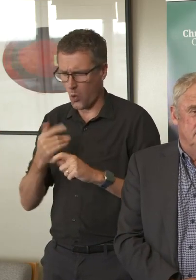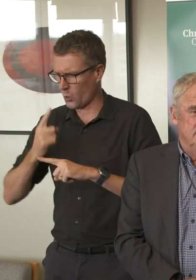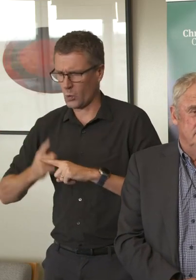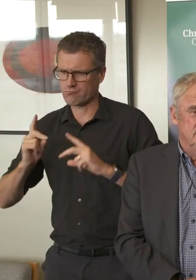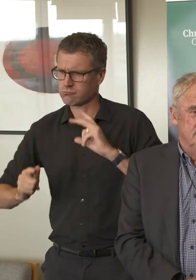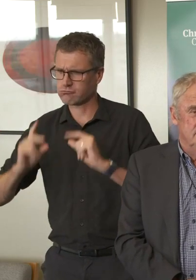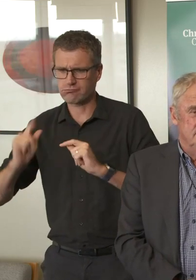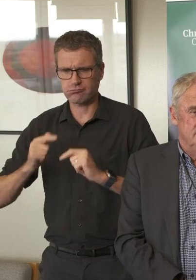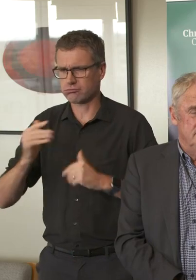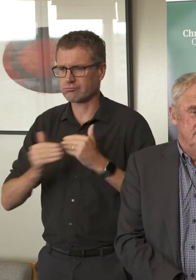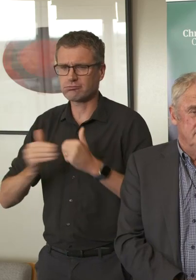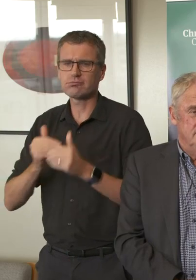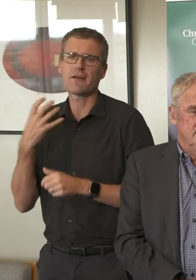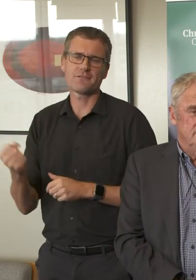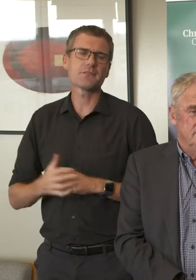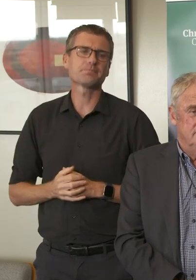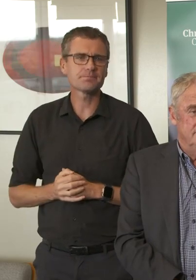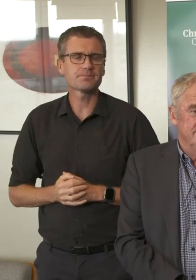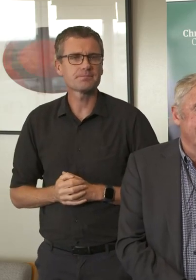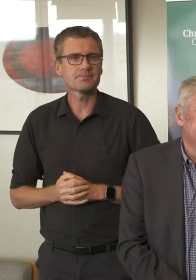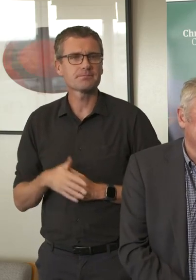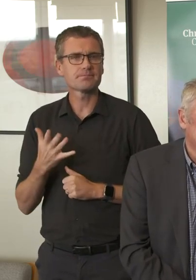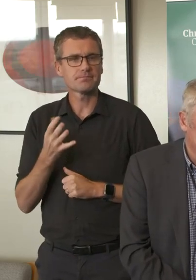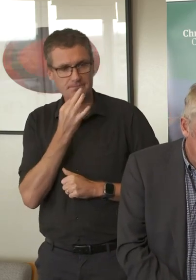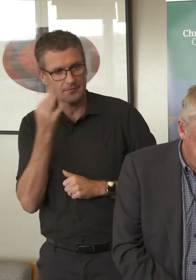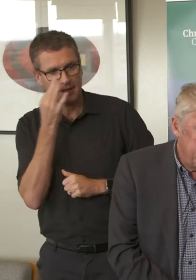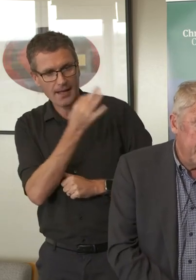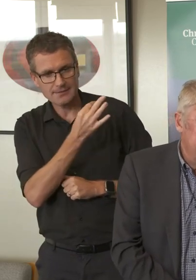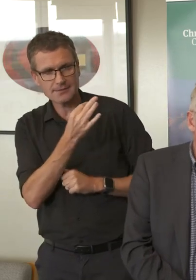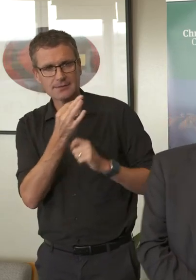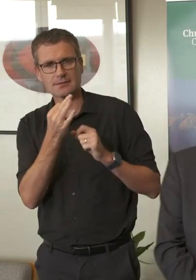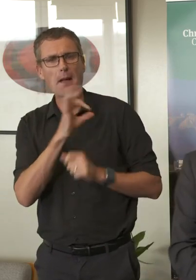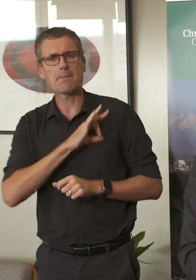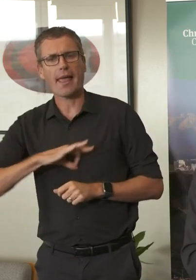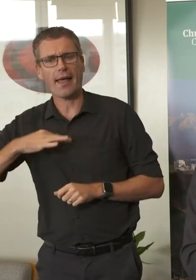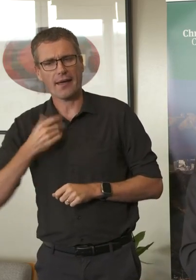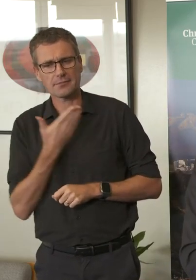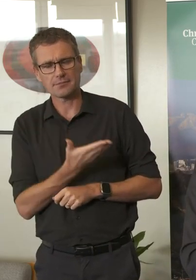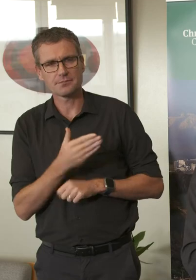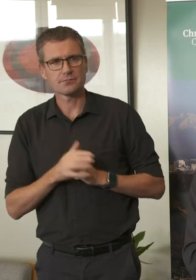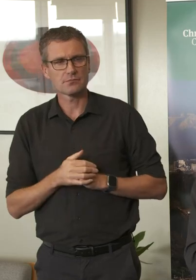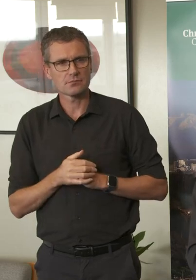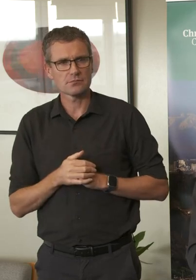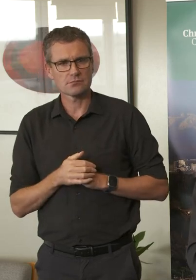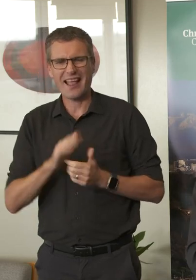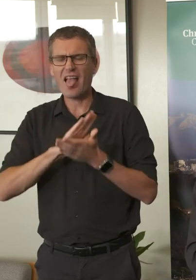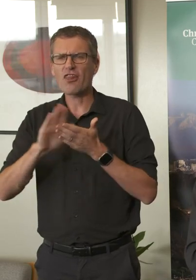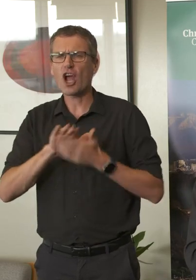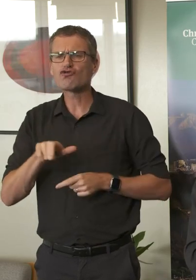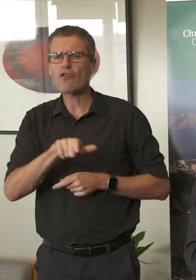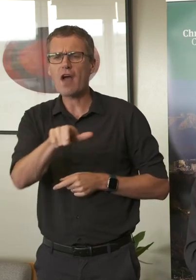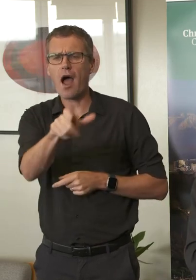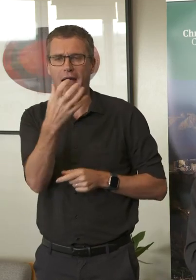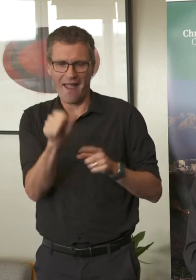quickly. So yeah. Bill, Major, can I just ask you too, there's a number of those houses along the Heathcote River